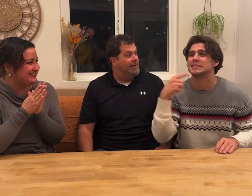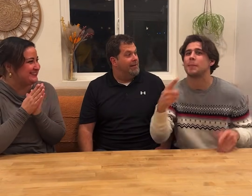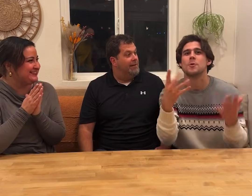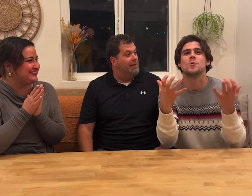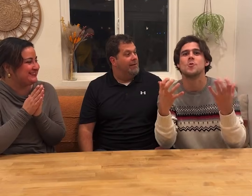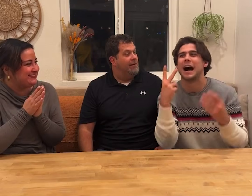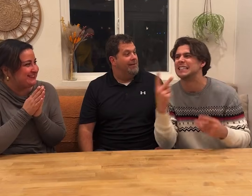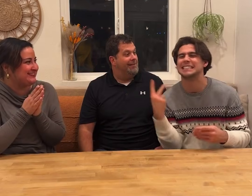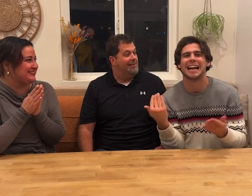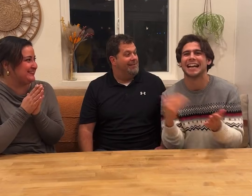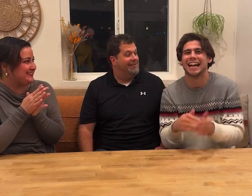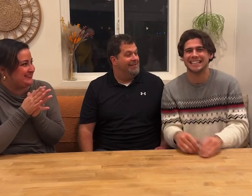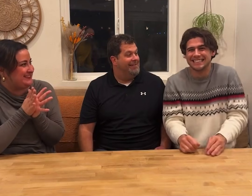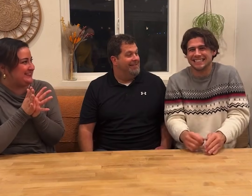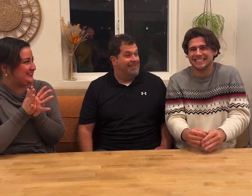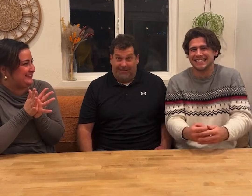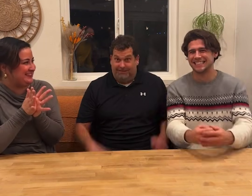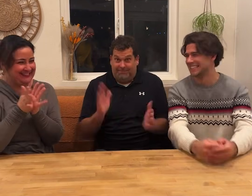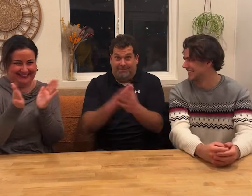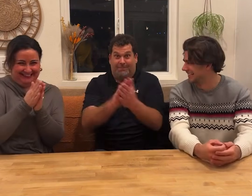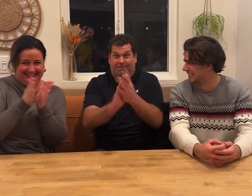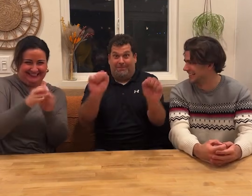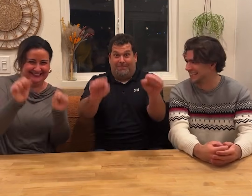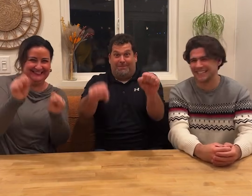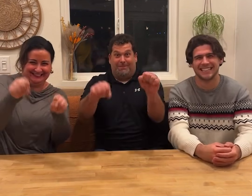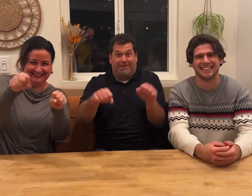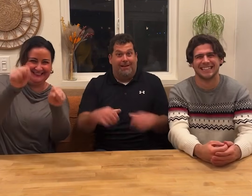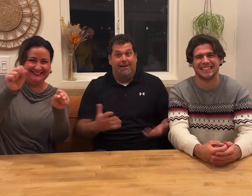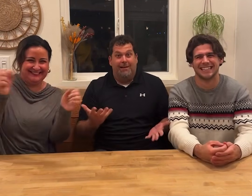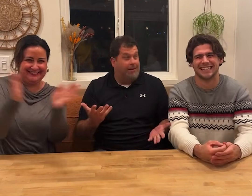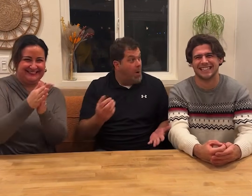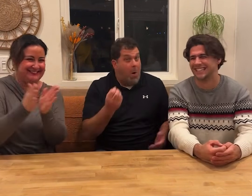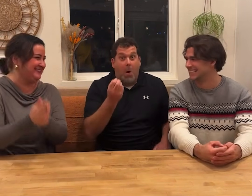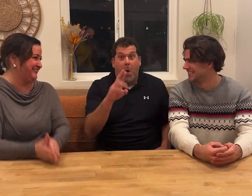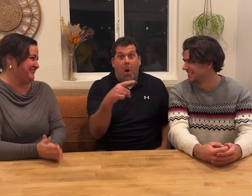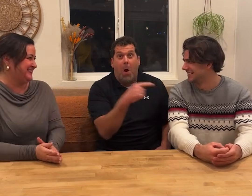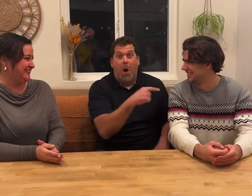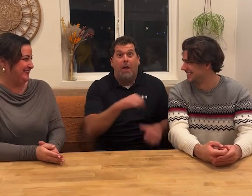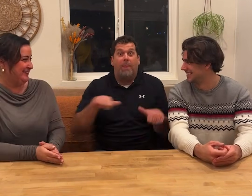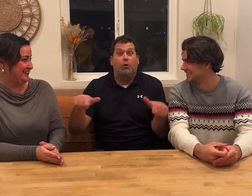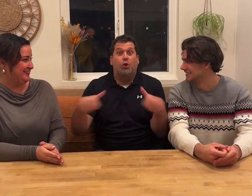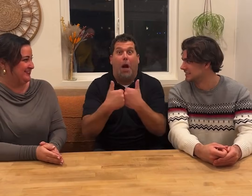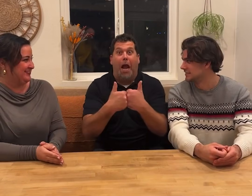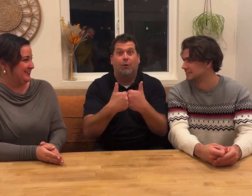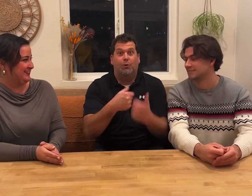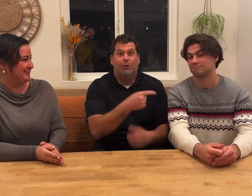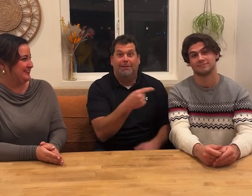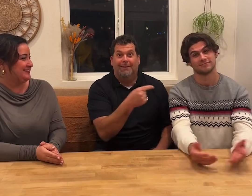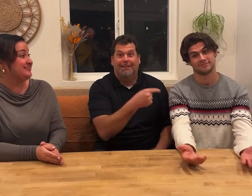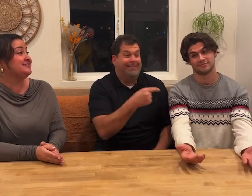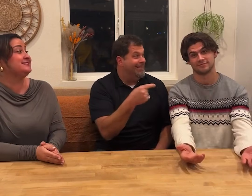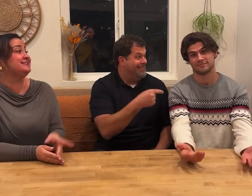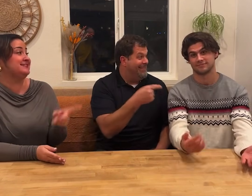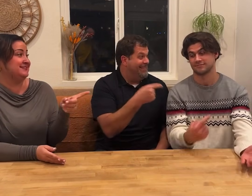the word out there that you want to see Rob and Corey again. Please do us a favor. Or Corey on the